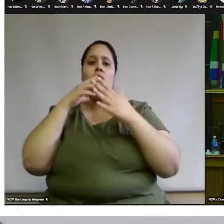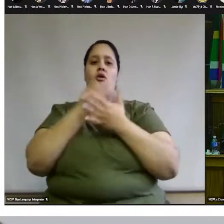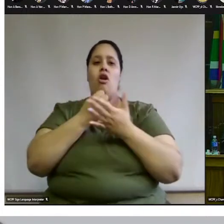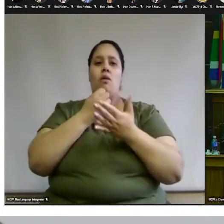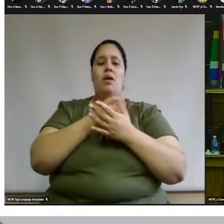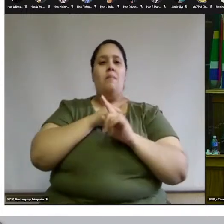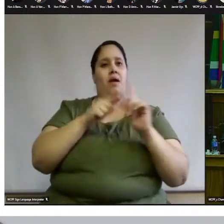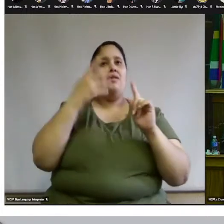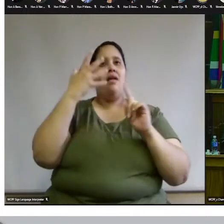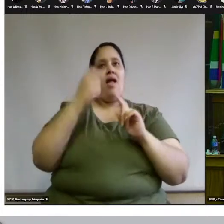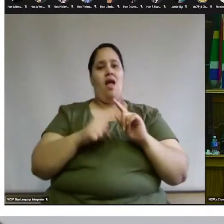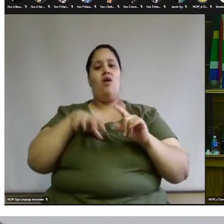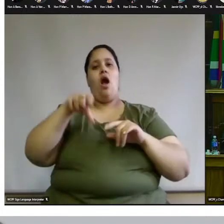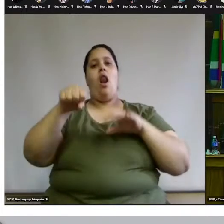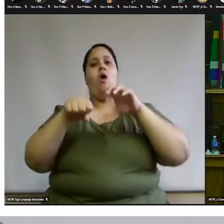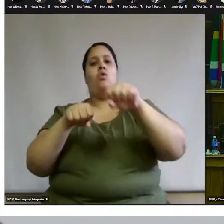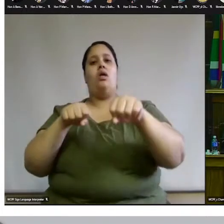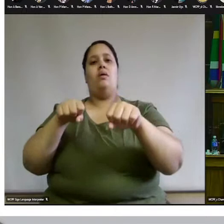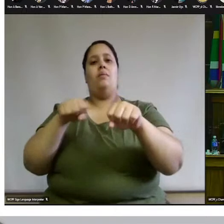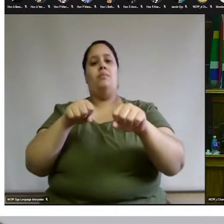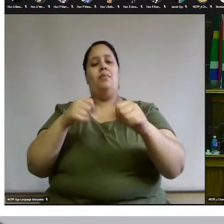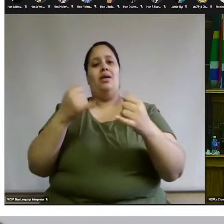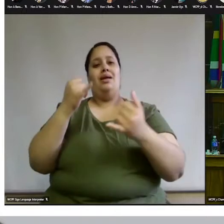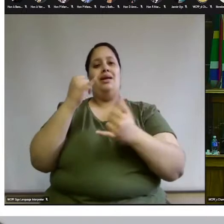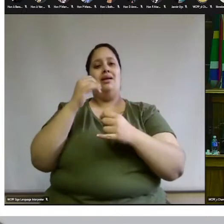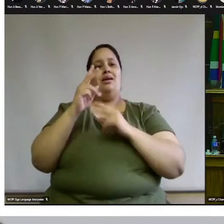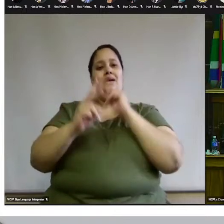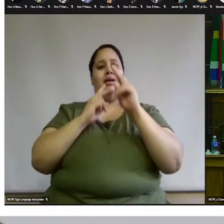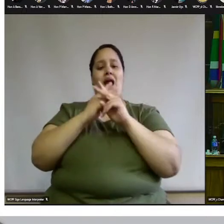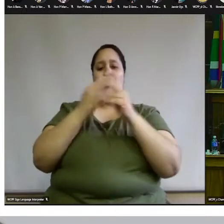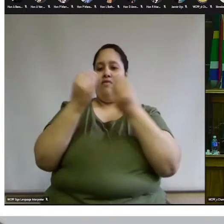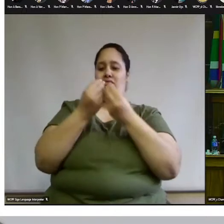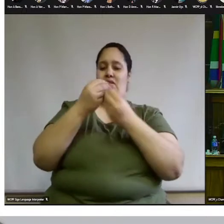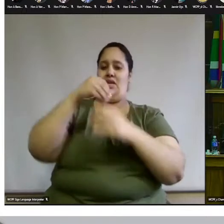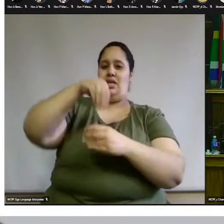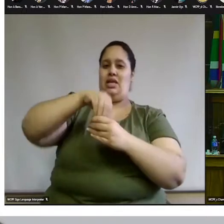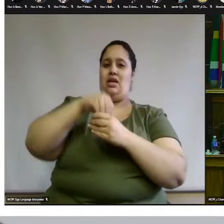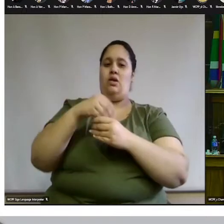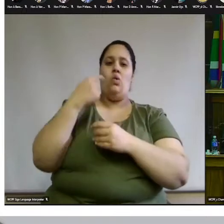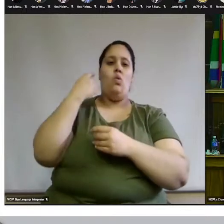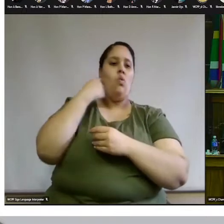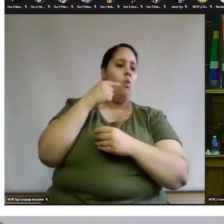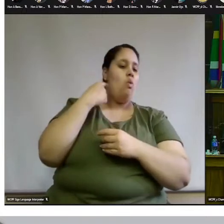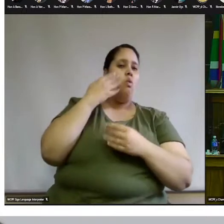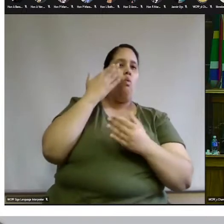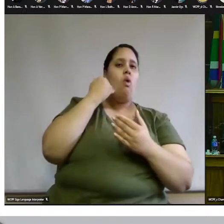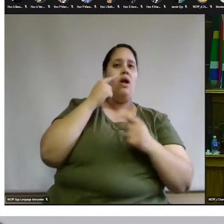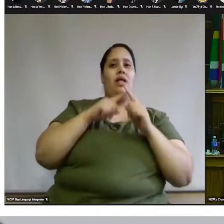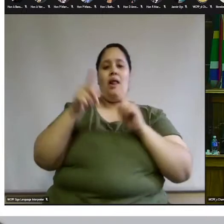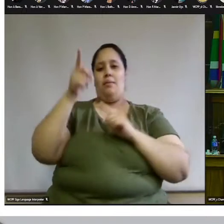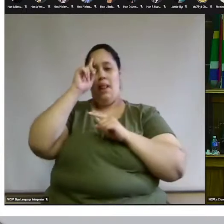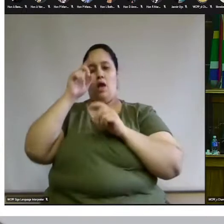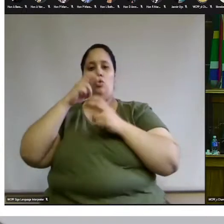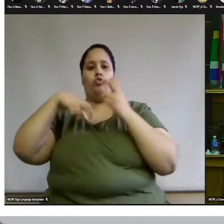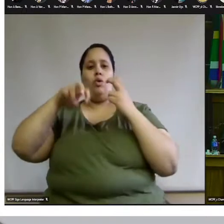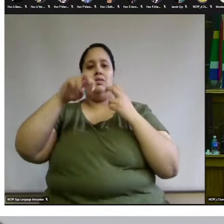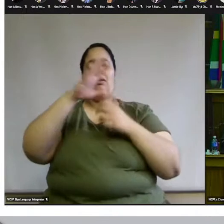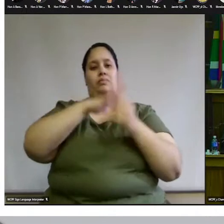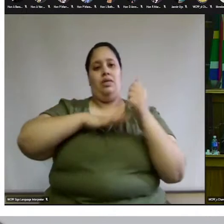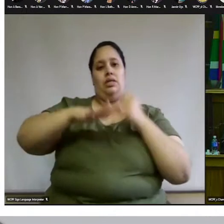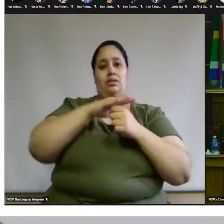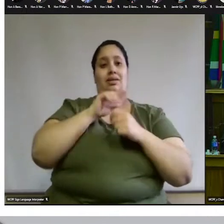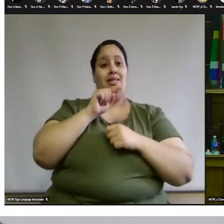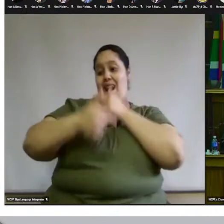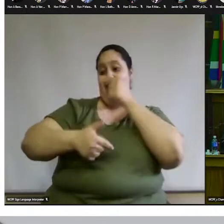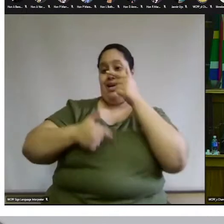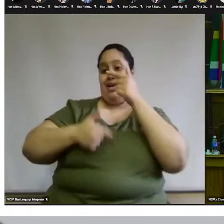colonial dynamics of the inequality existing between white and black tourism industry. Thus, the legacy of